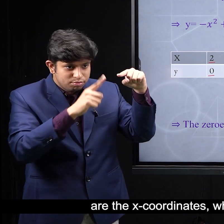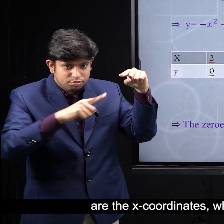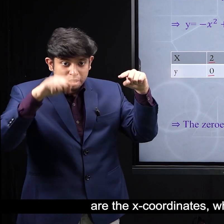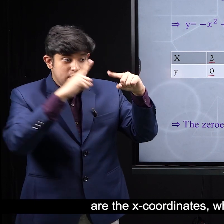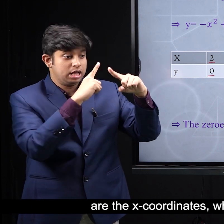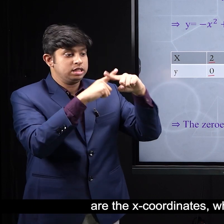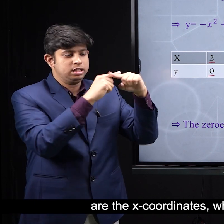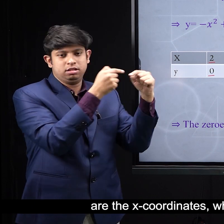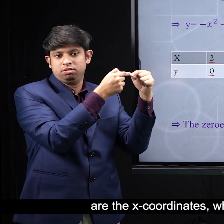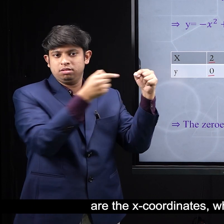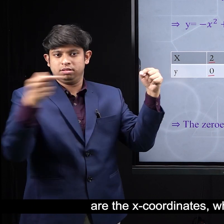axis.